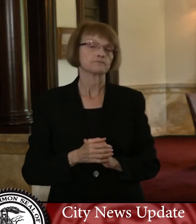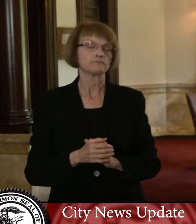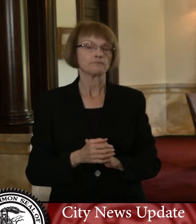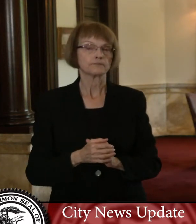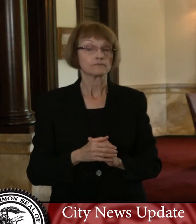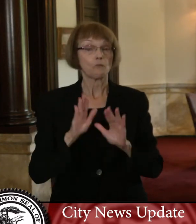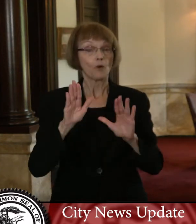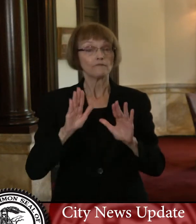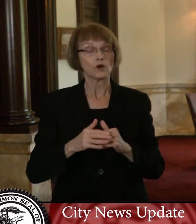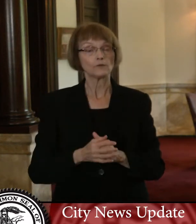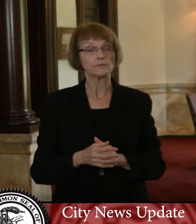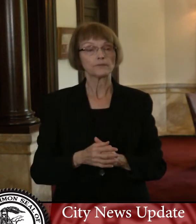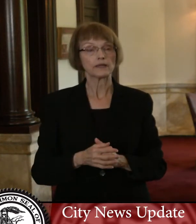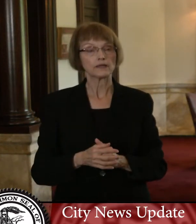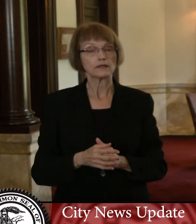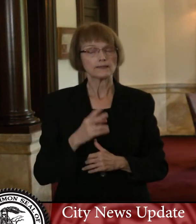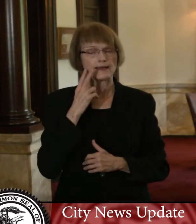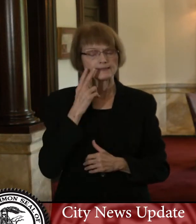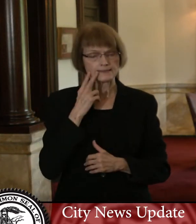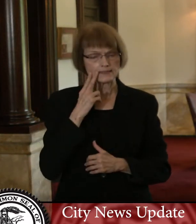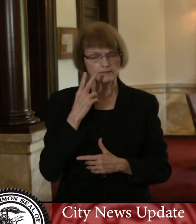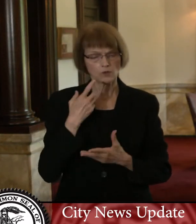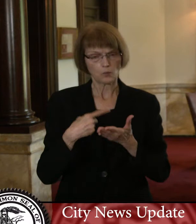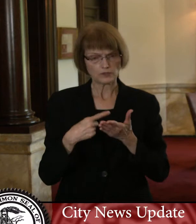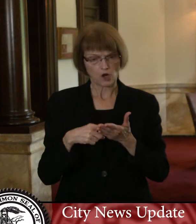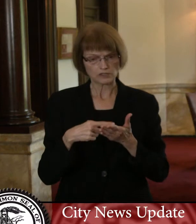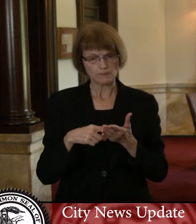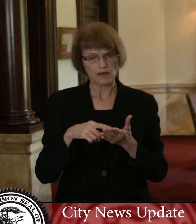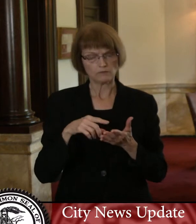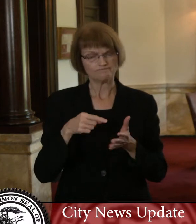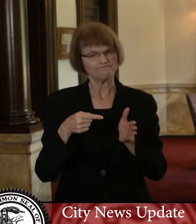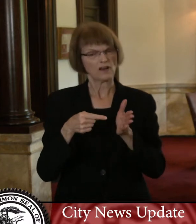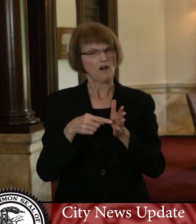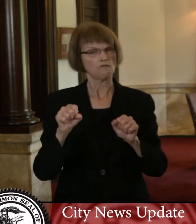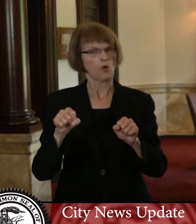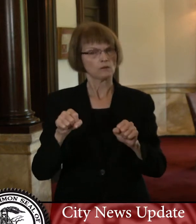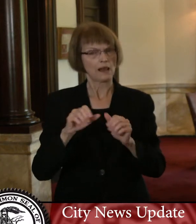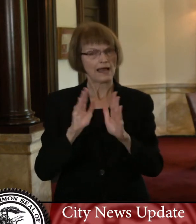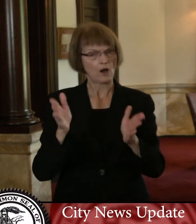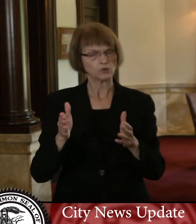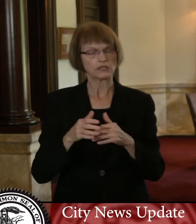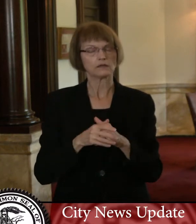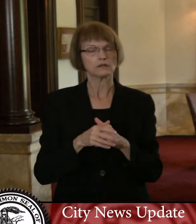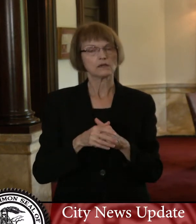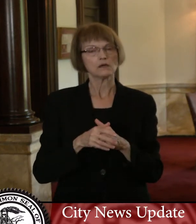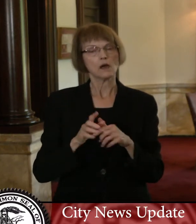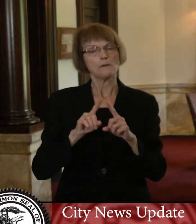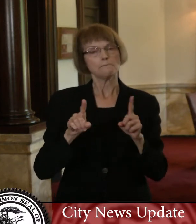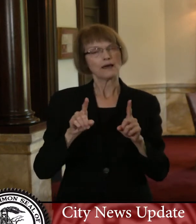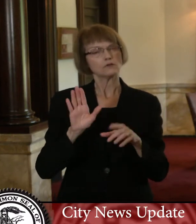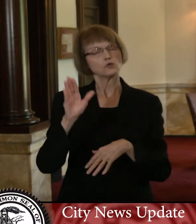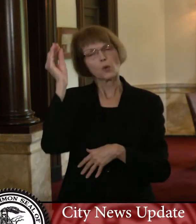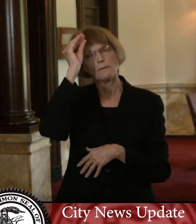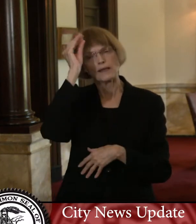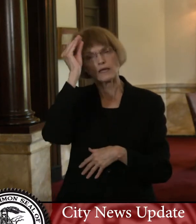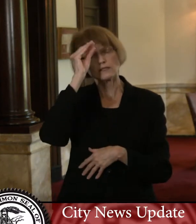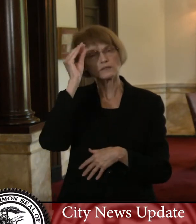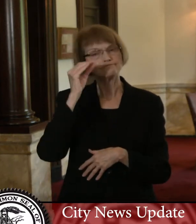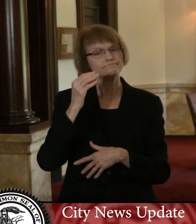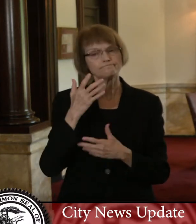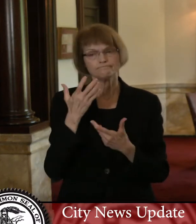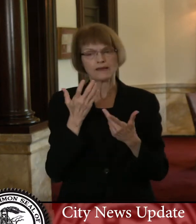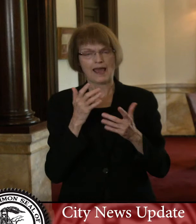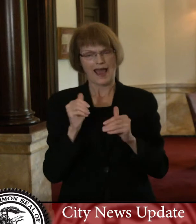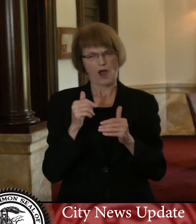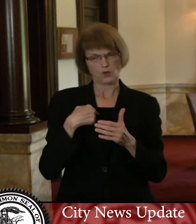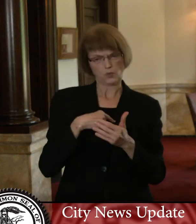Let's see. We've talked about affordable housing, but in your mind, what are some of the best practices